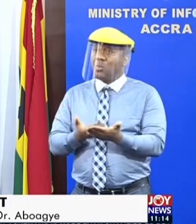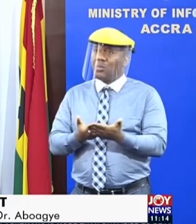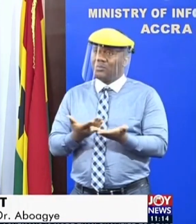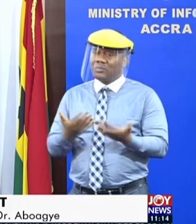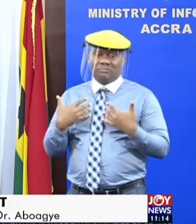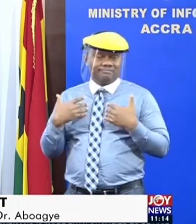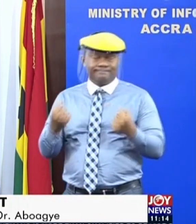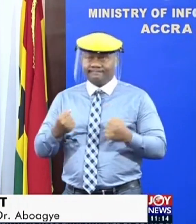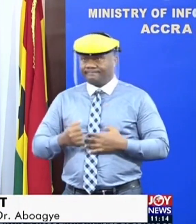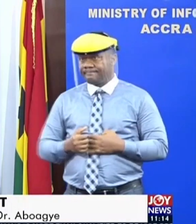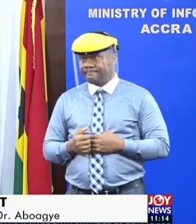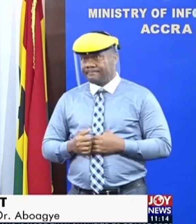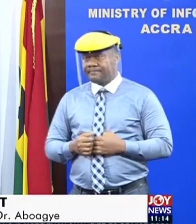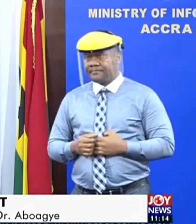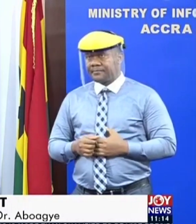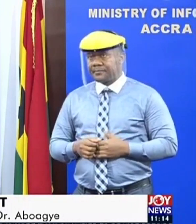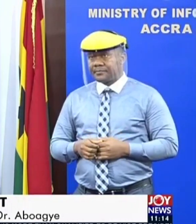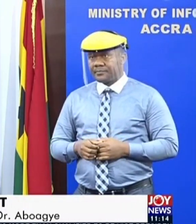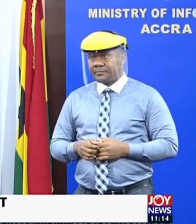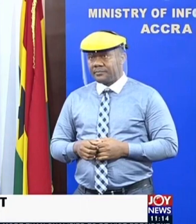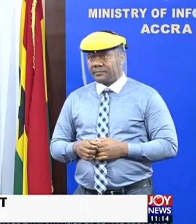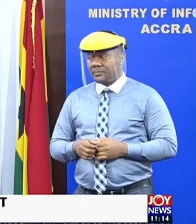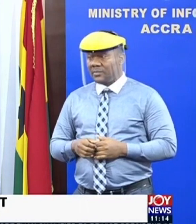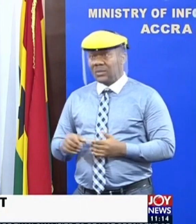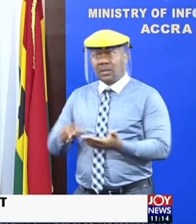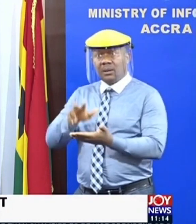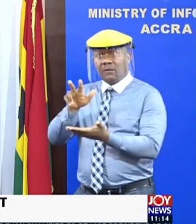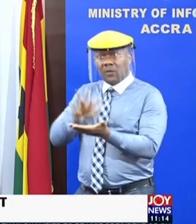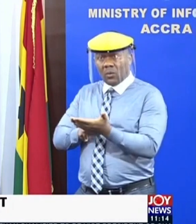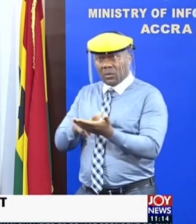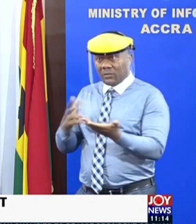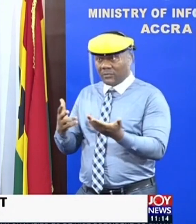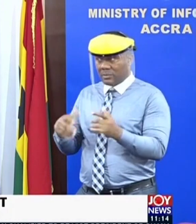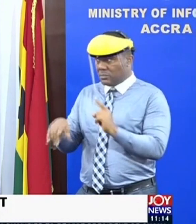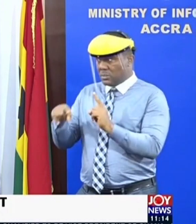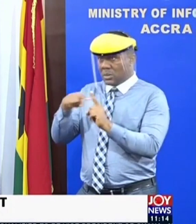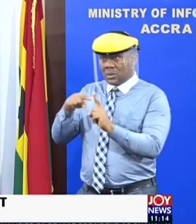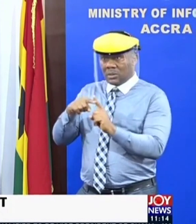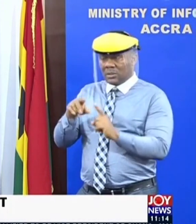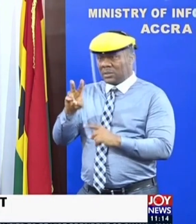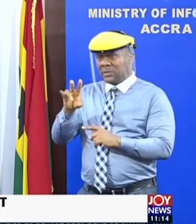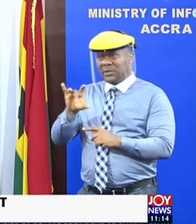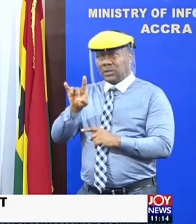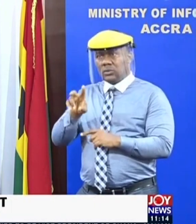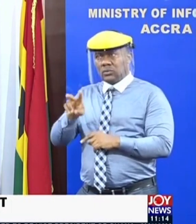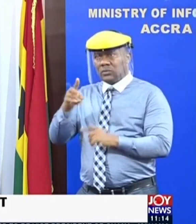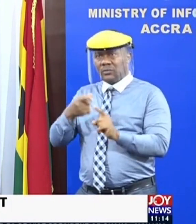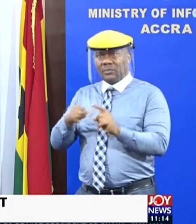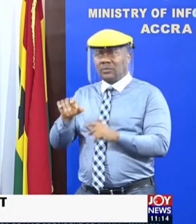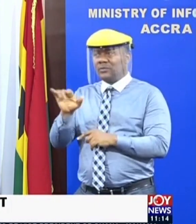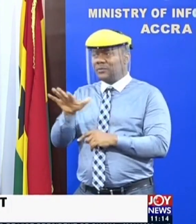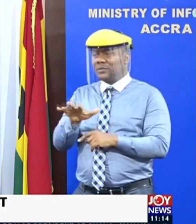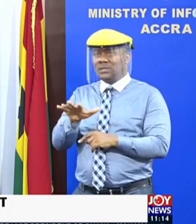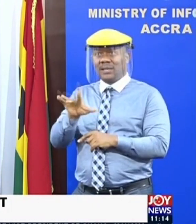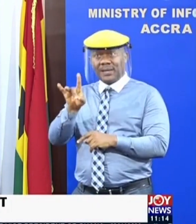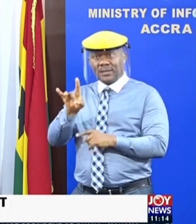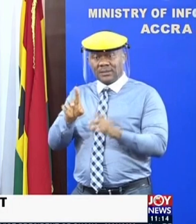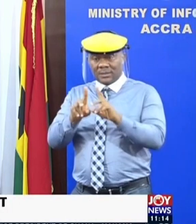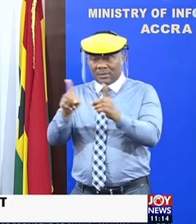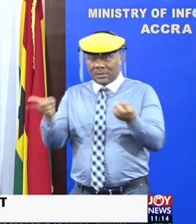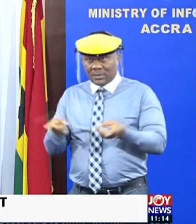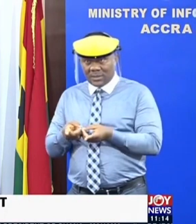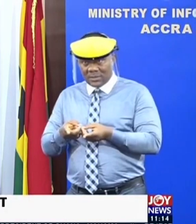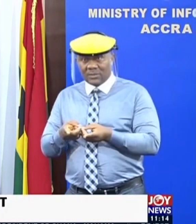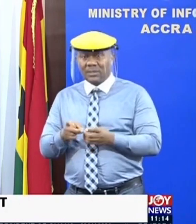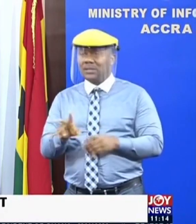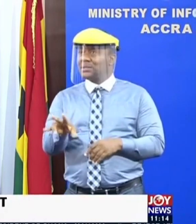Of the confirmed cases, they came from, the 782 came from 58 districts and 7 regions of